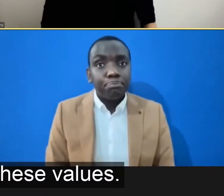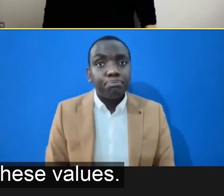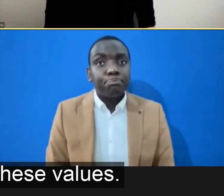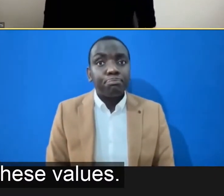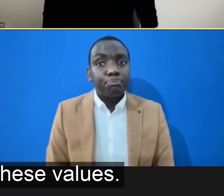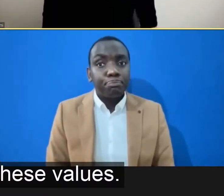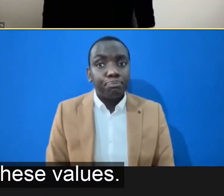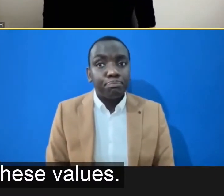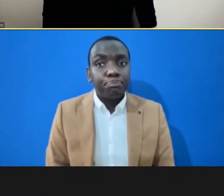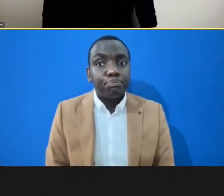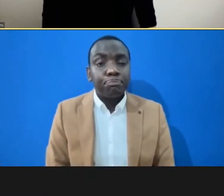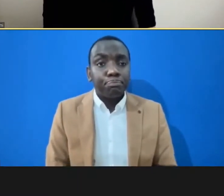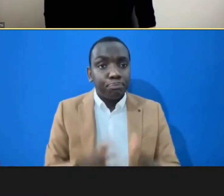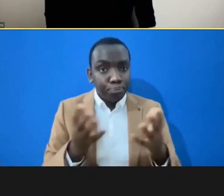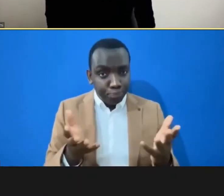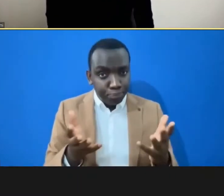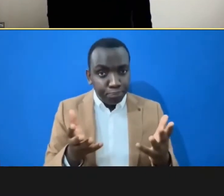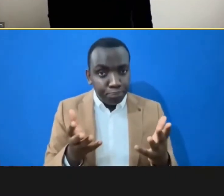values.